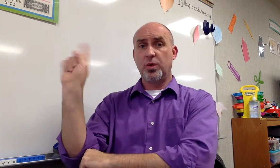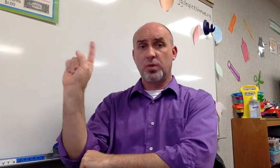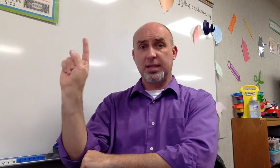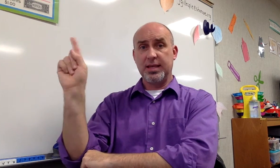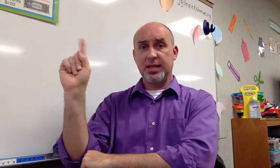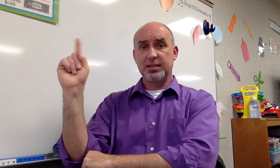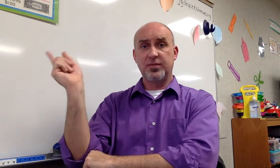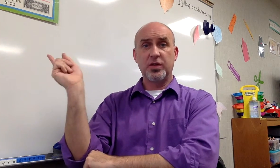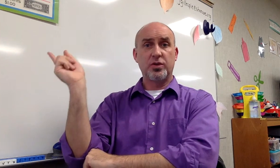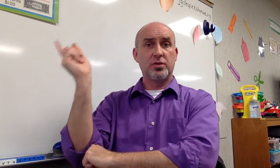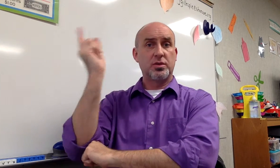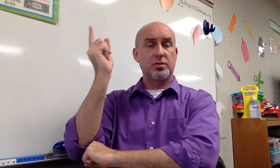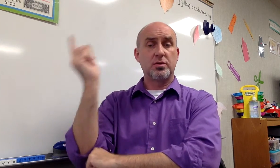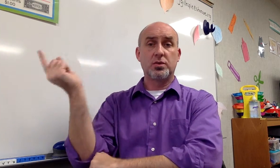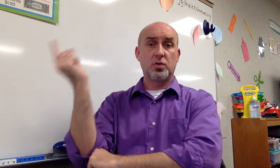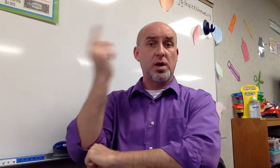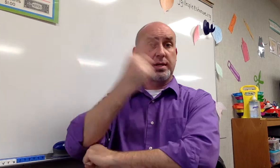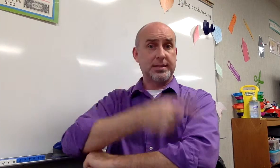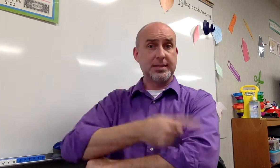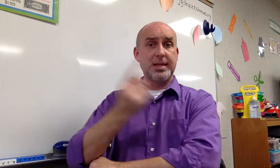and the index finger goes across. Day.